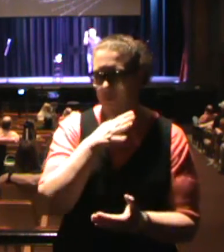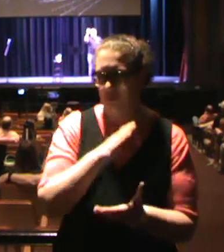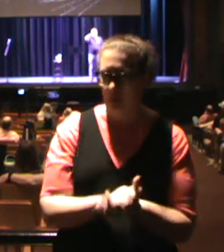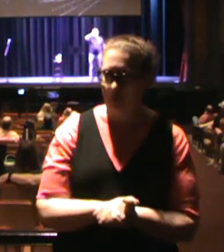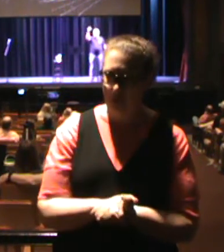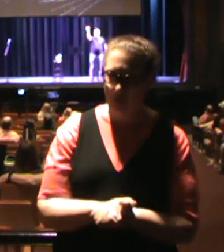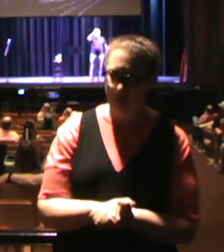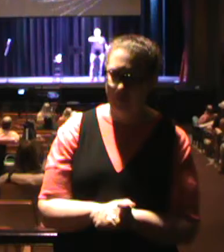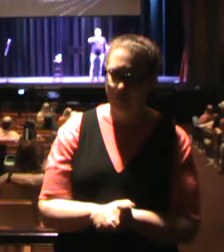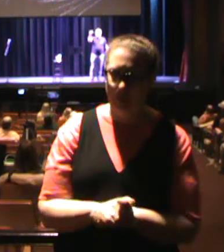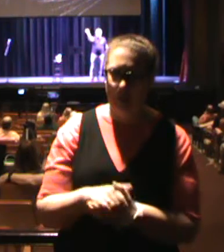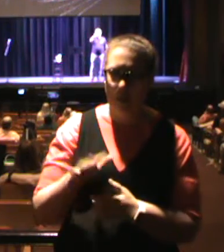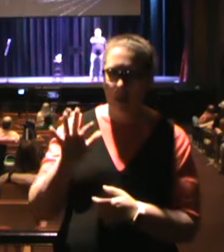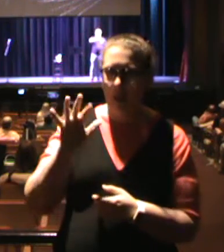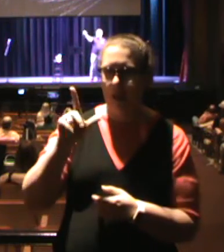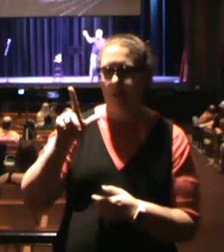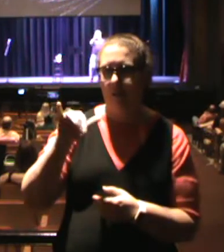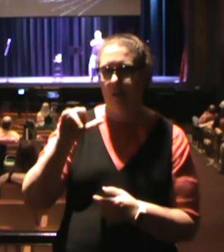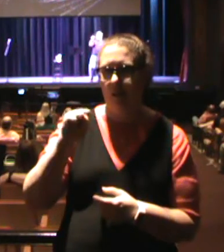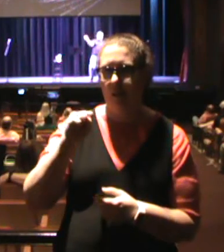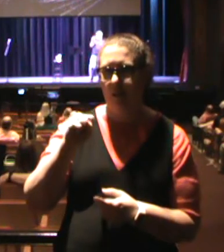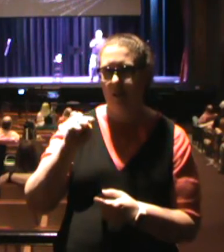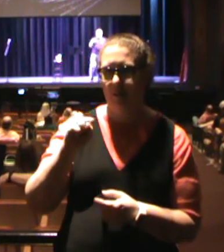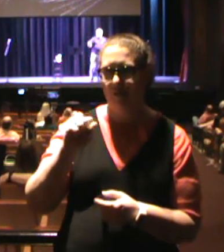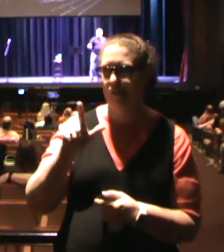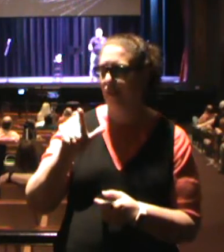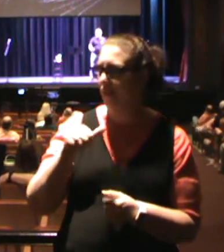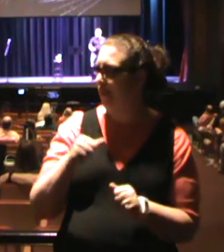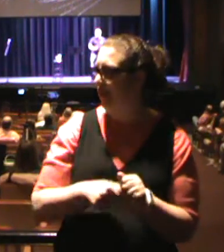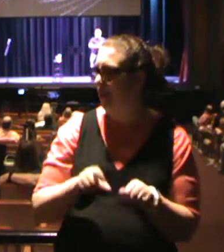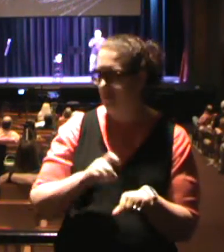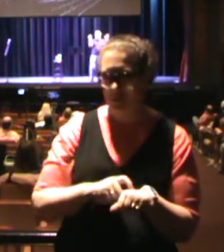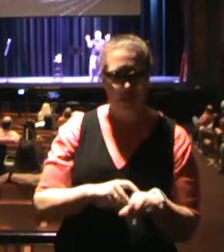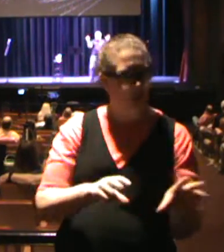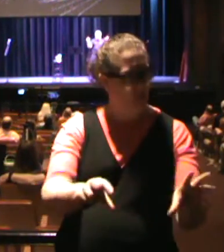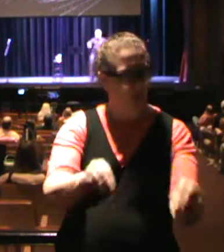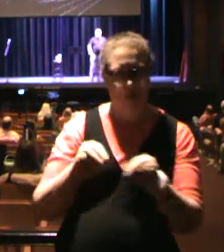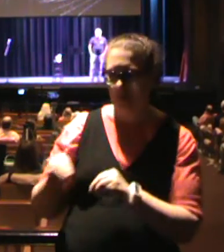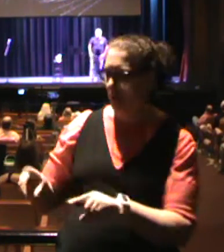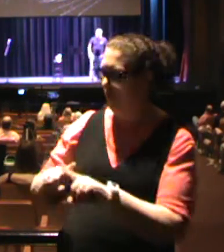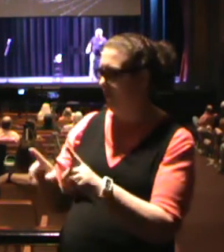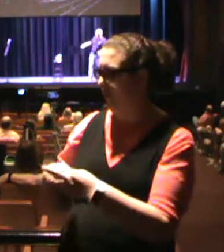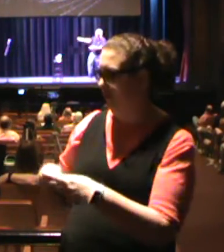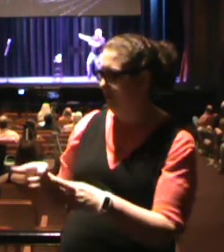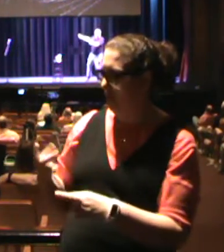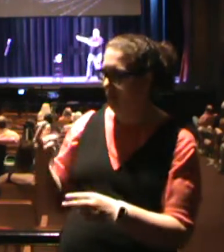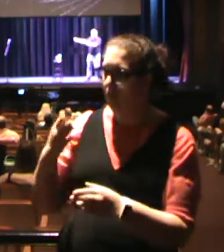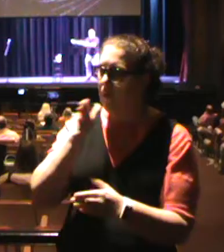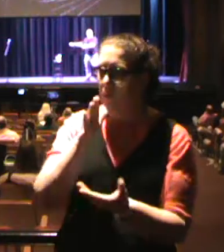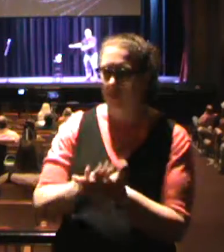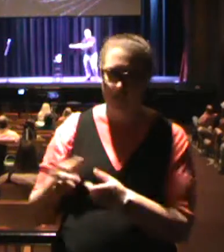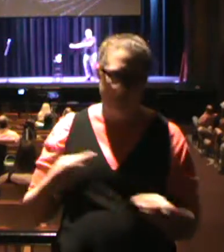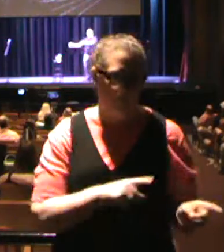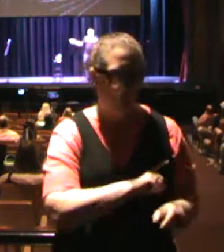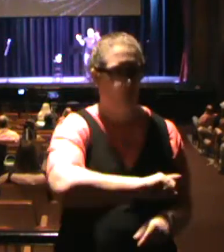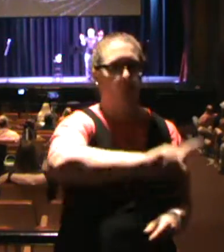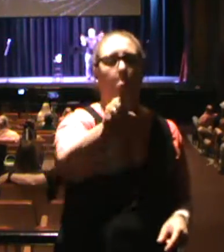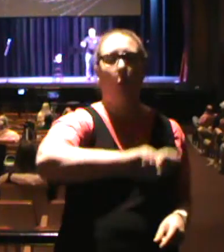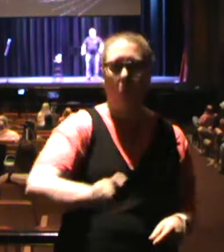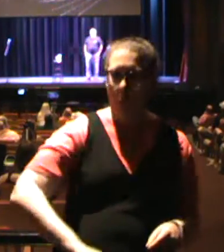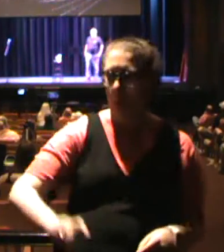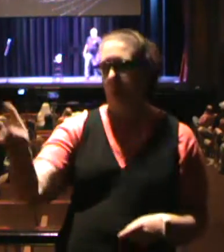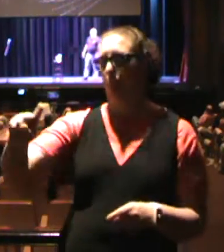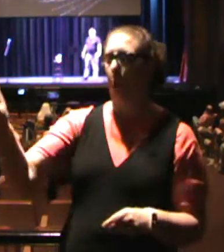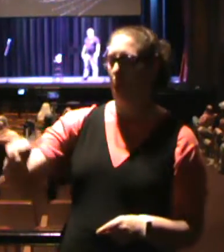room, she was my God, there was a whole fog going in there. Kind of like the fog we had back here. That was in our